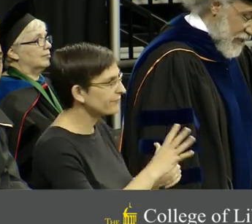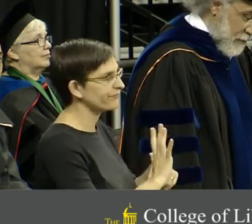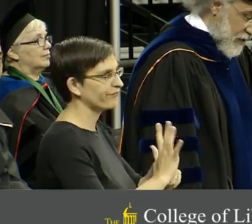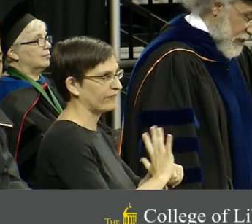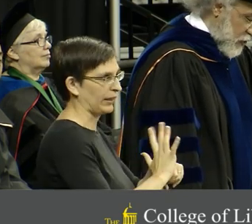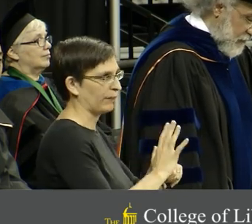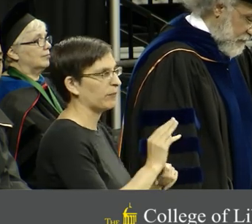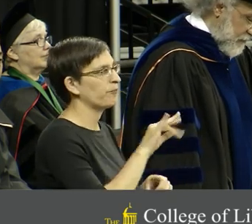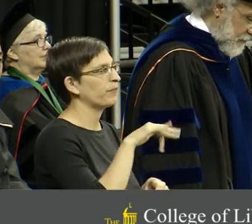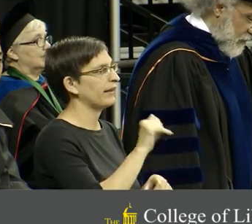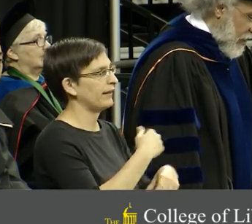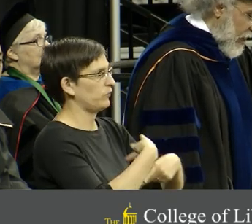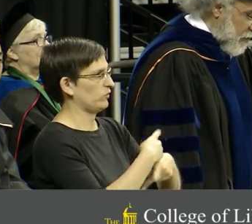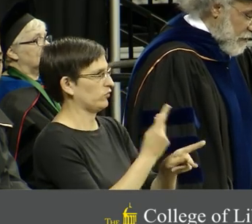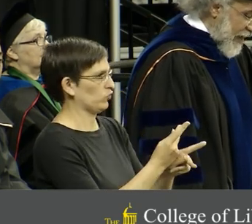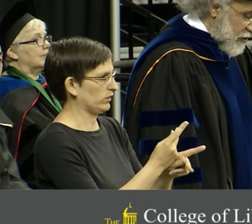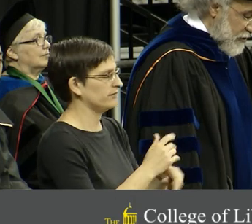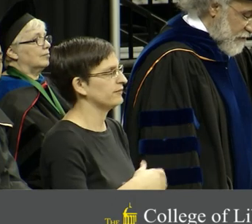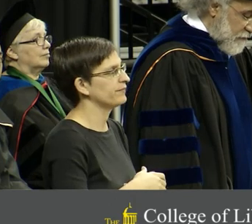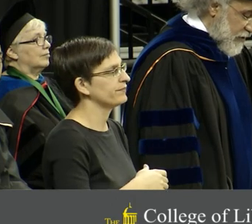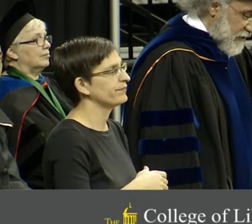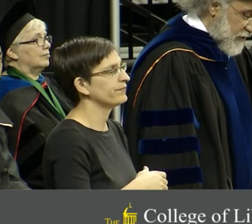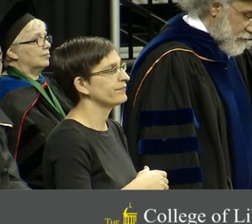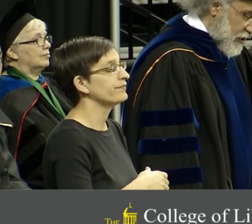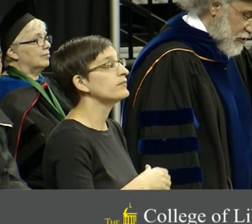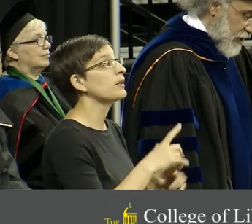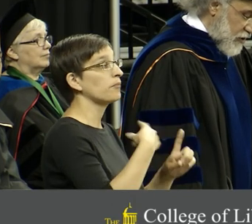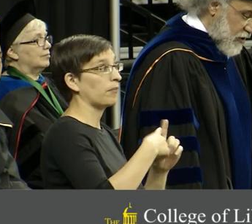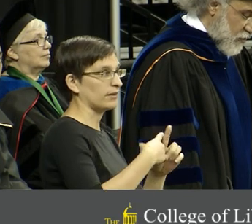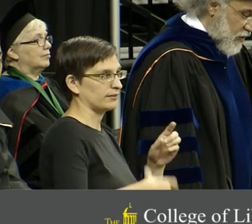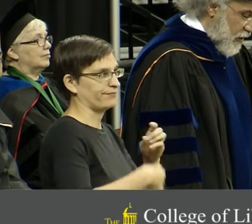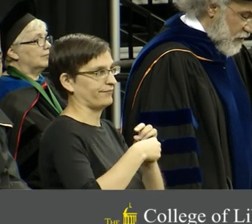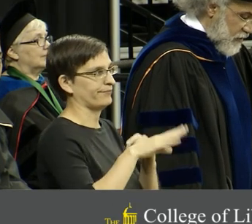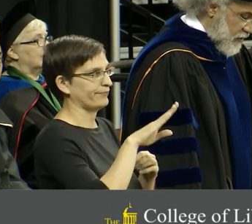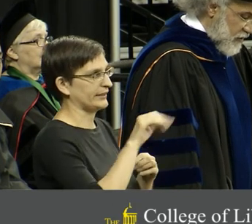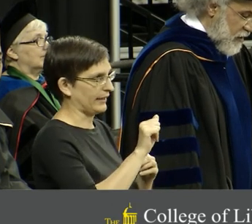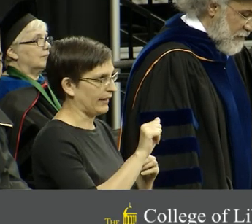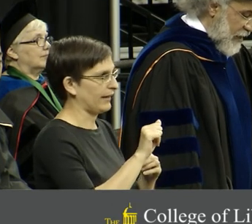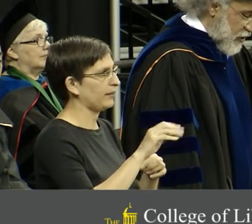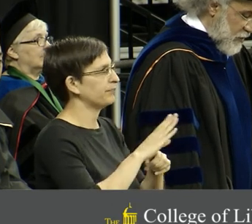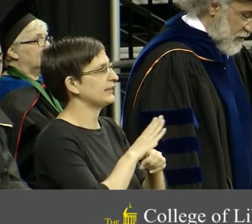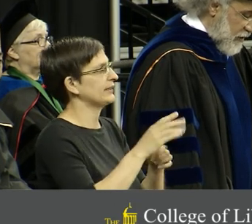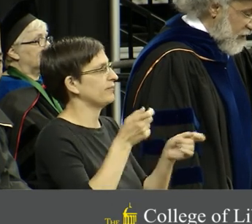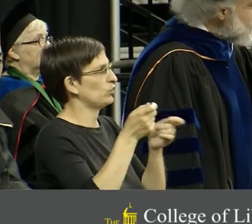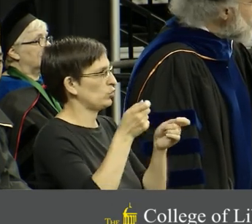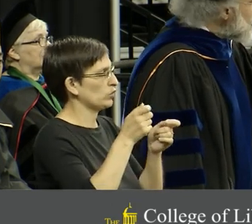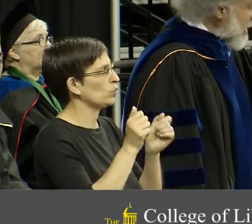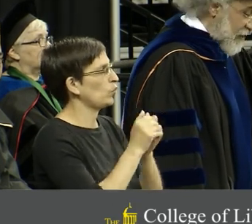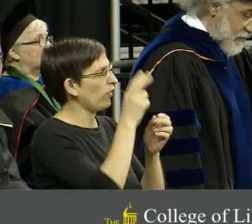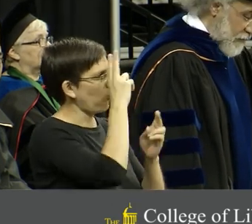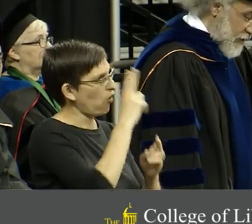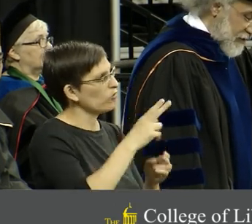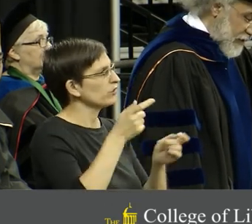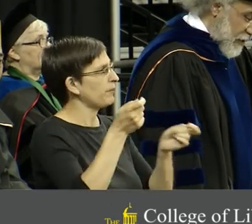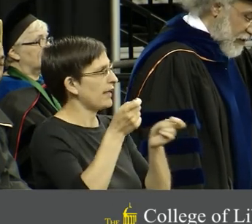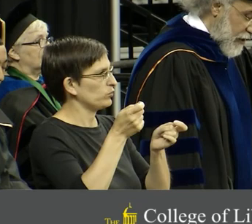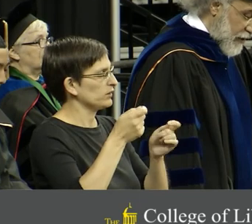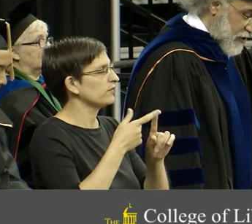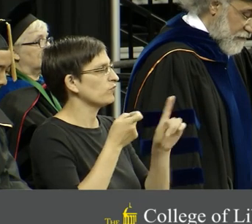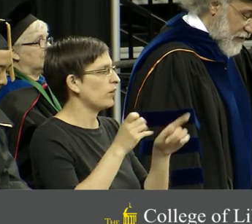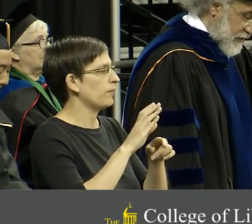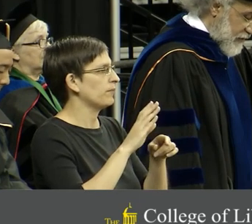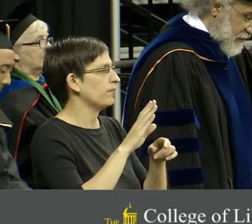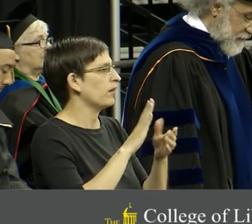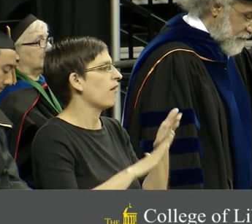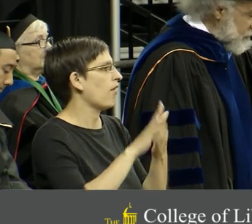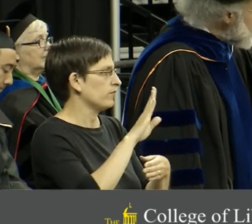and media production, and with a Bachelor of Business Administration with honors in management from the Henry B. Tippey